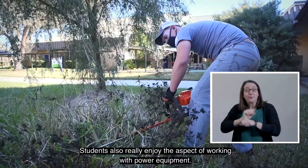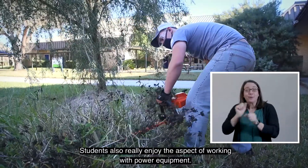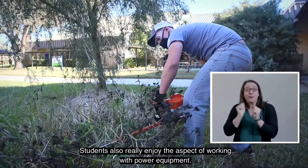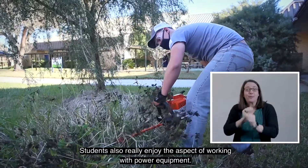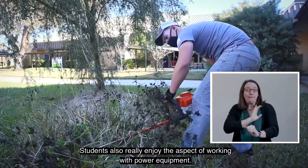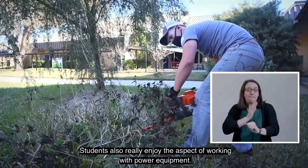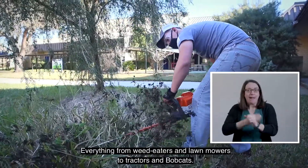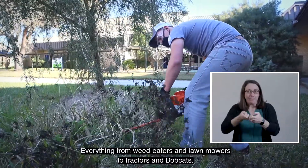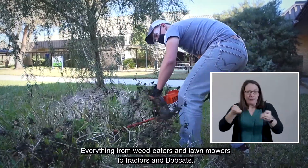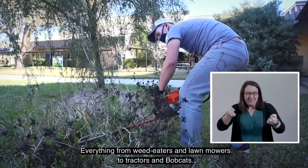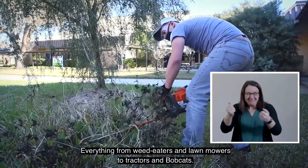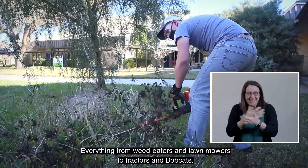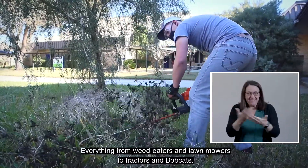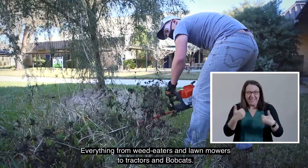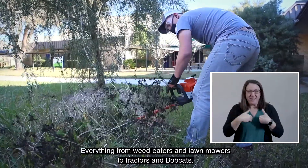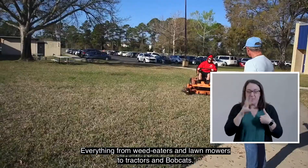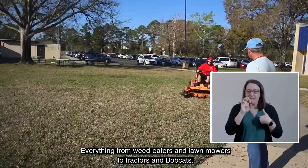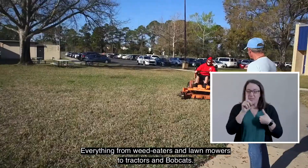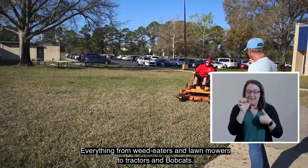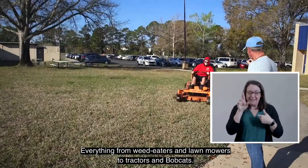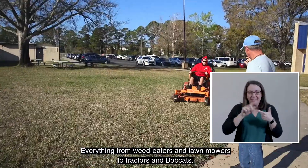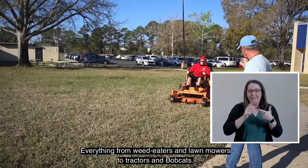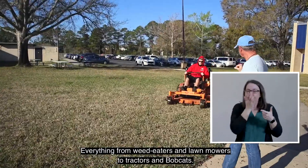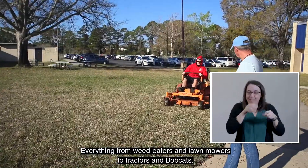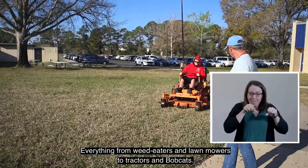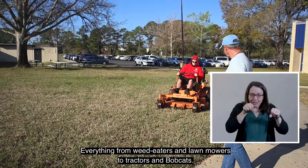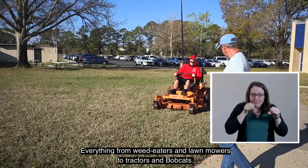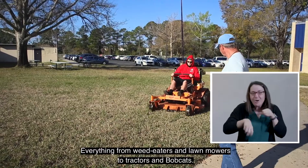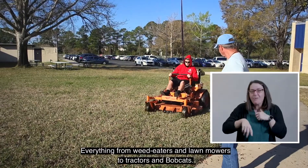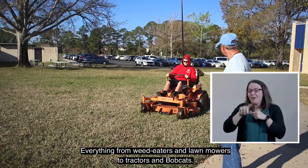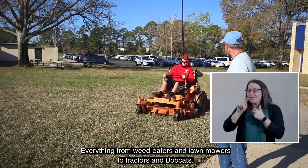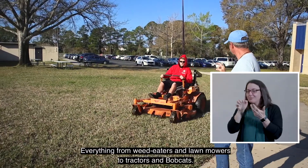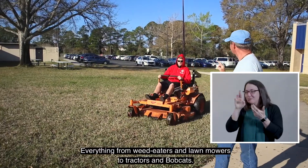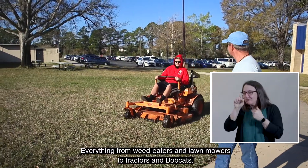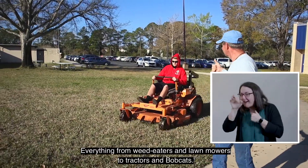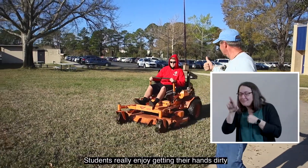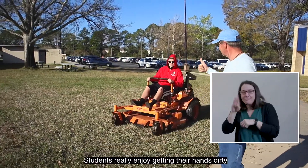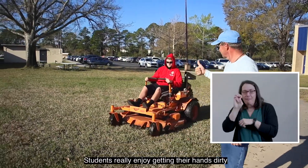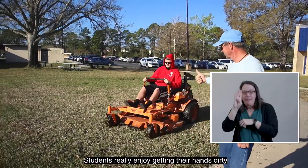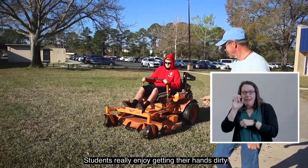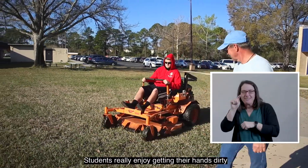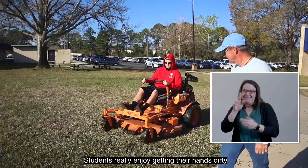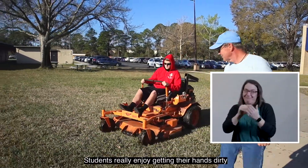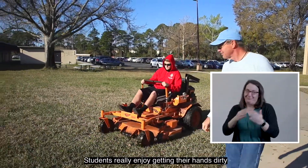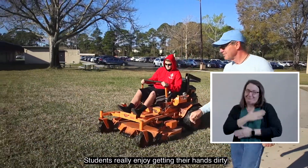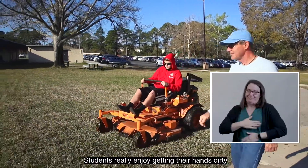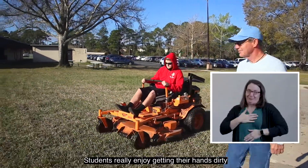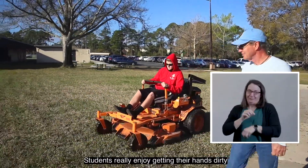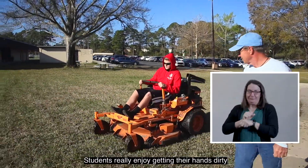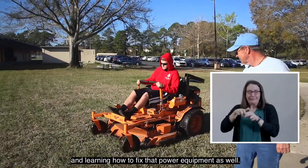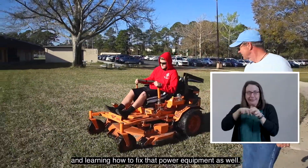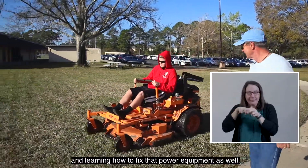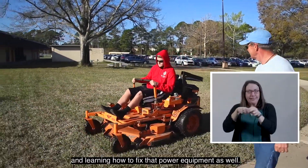working with power equipment, everything from weed eaters and lawnmowers to tractors and bobcats. Students really enjoy getting their